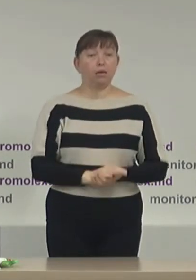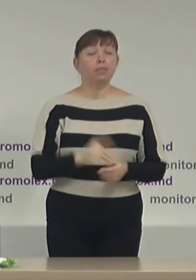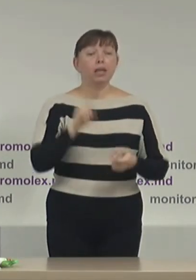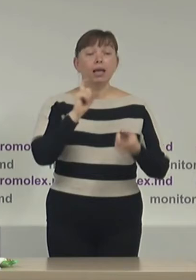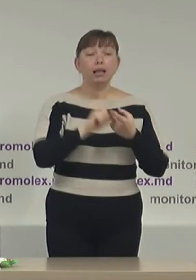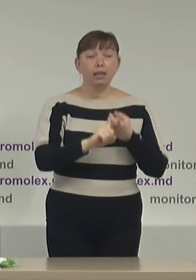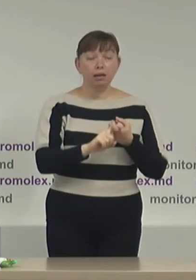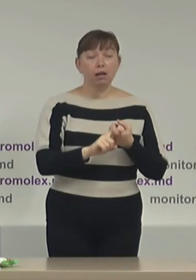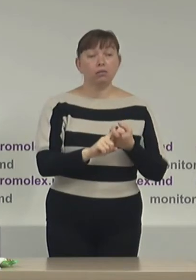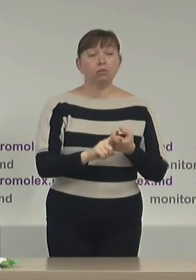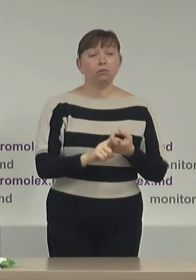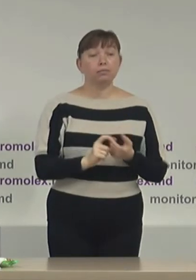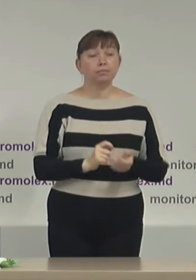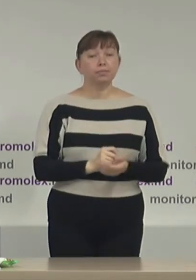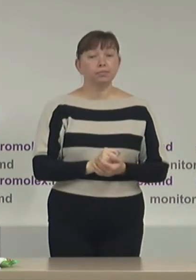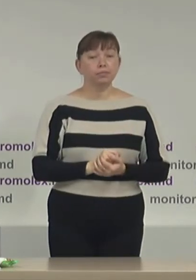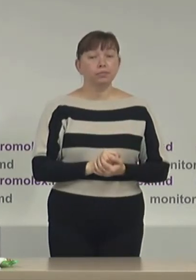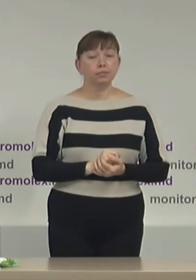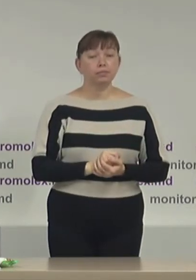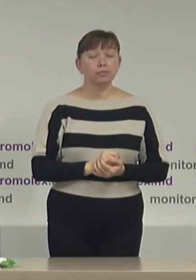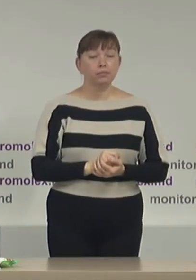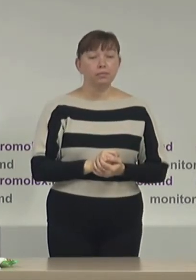were printed.